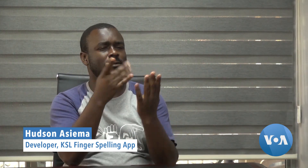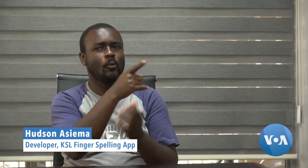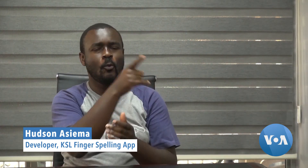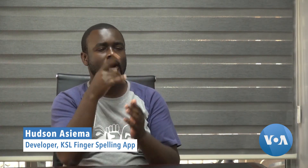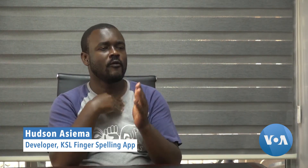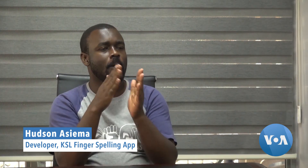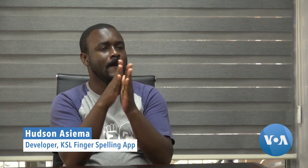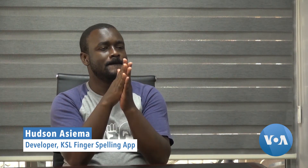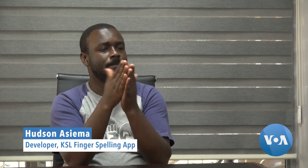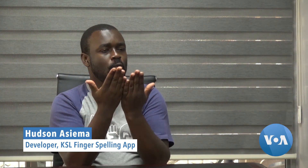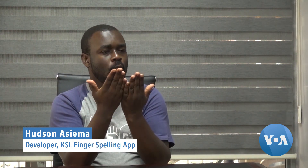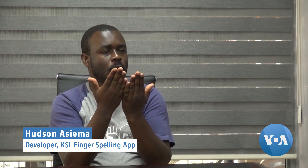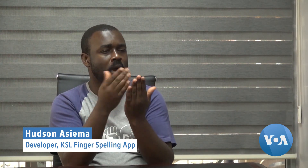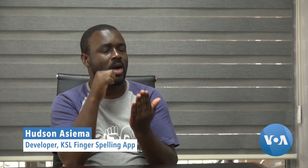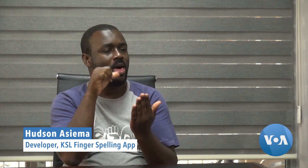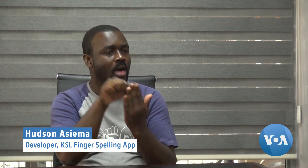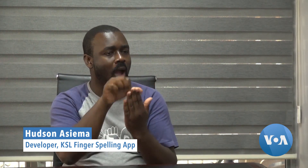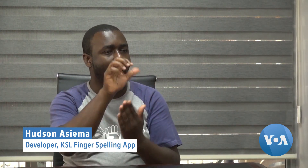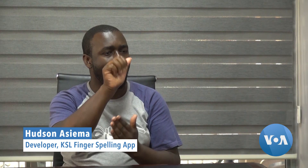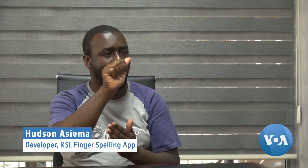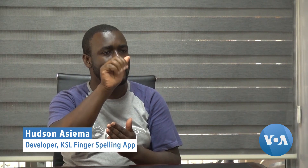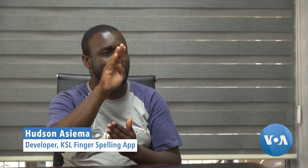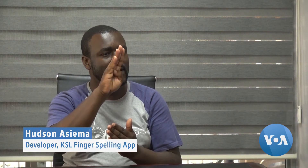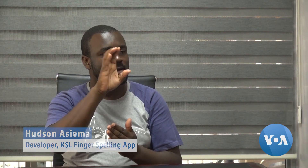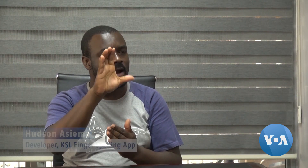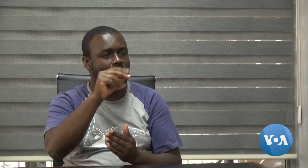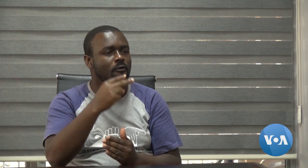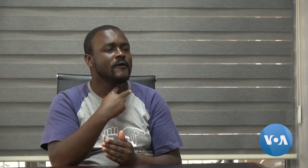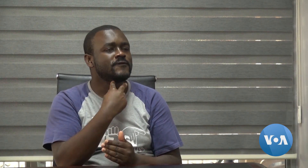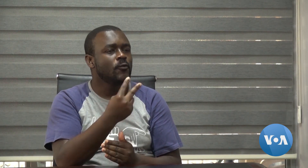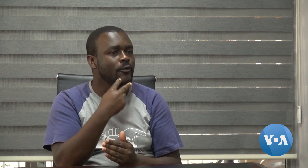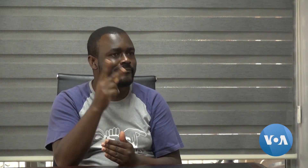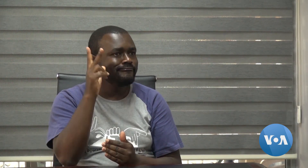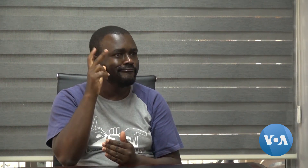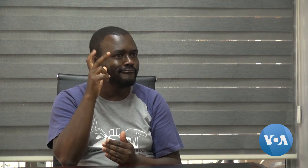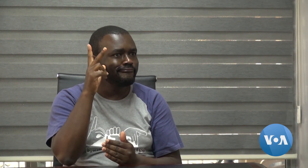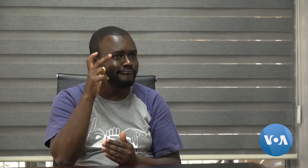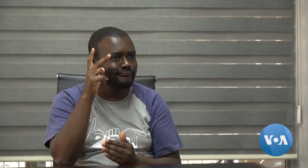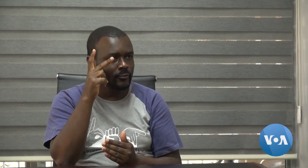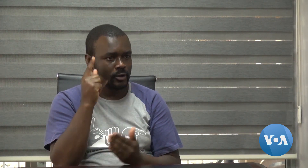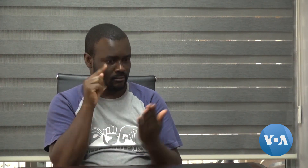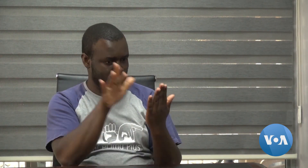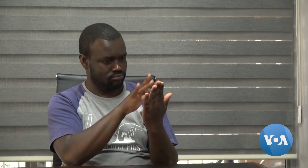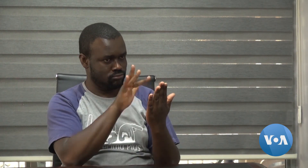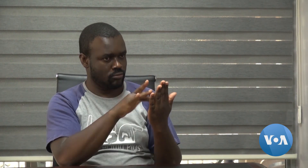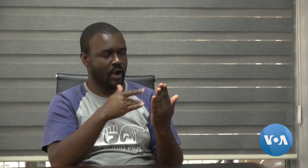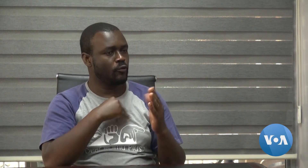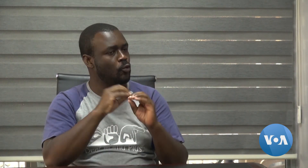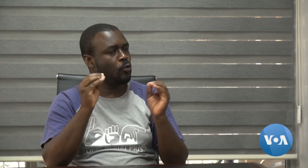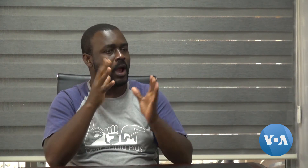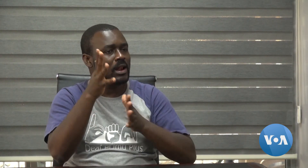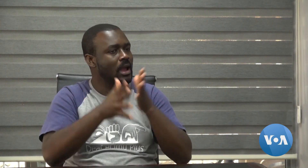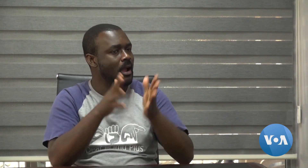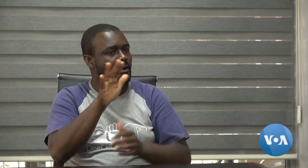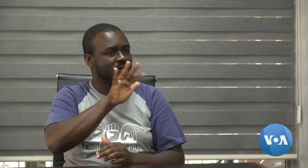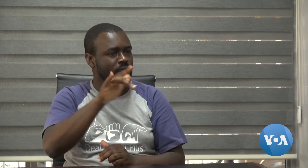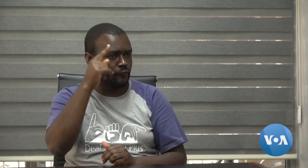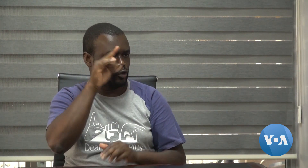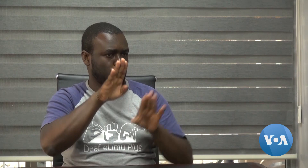children accessible offline. When you compare the same with the hearing kids, now they have a lot of apps that